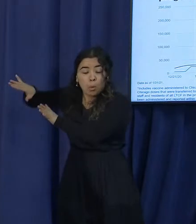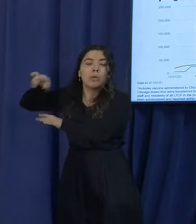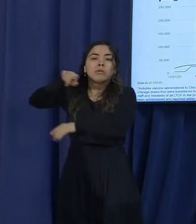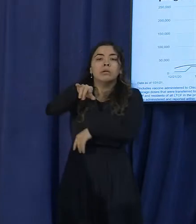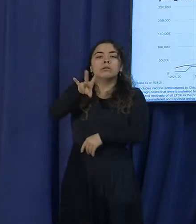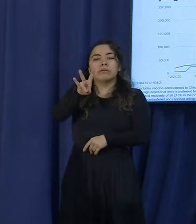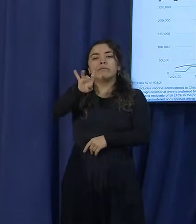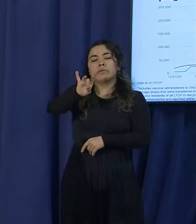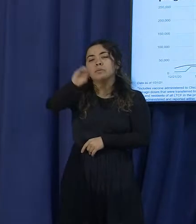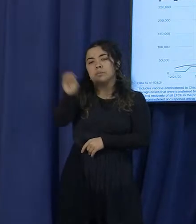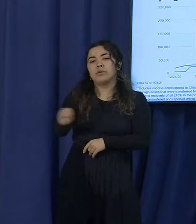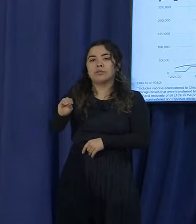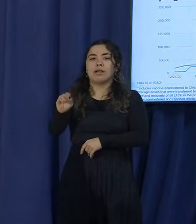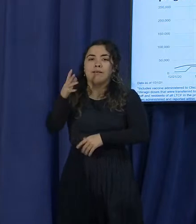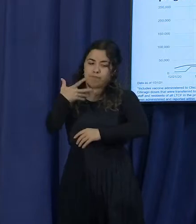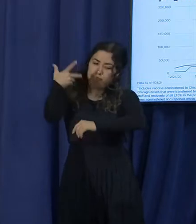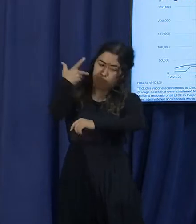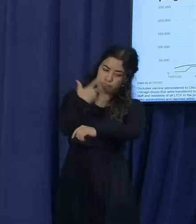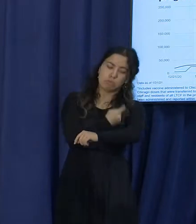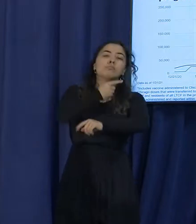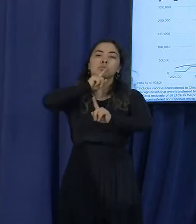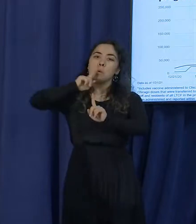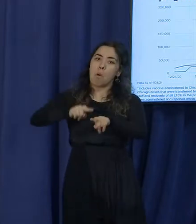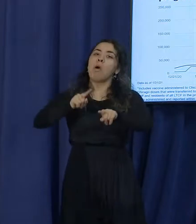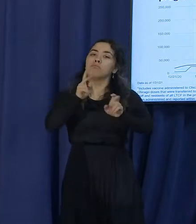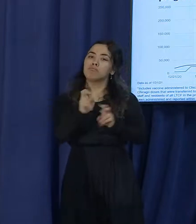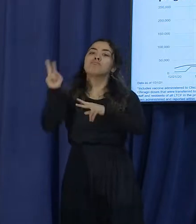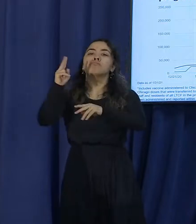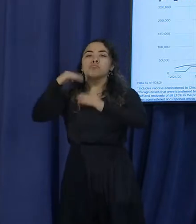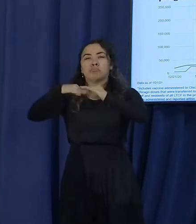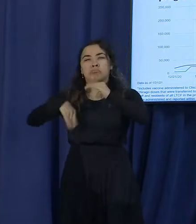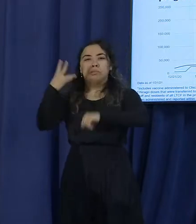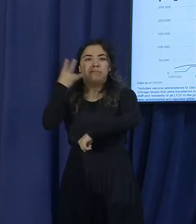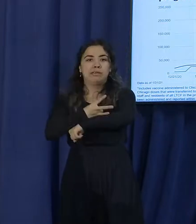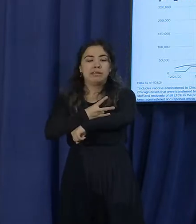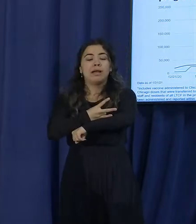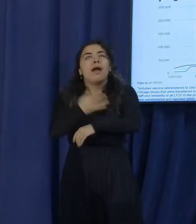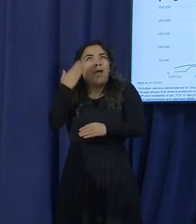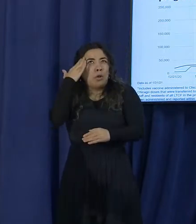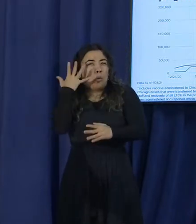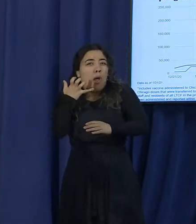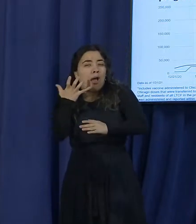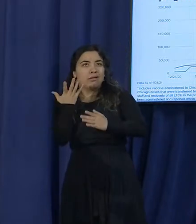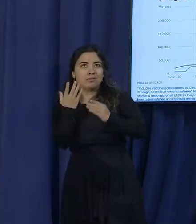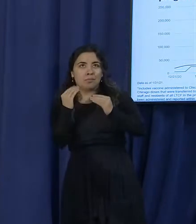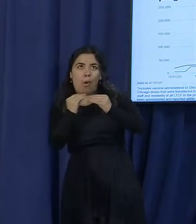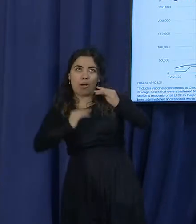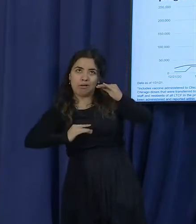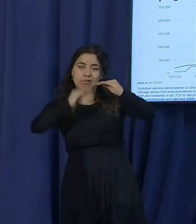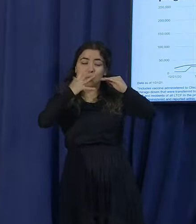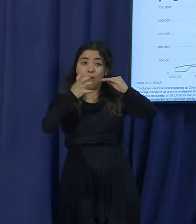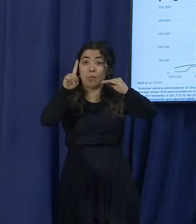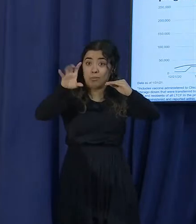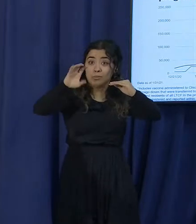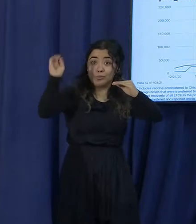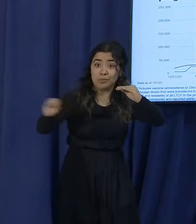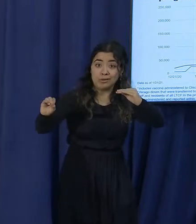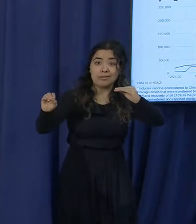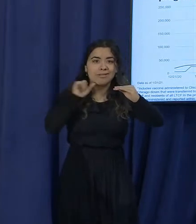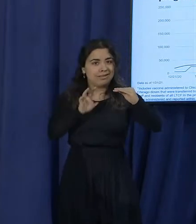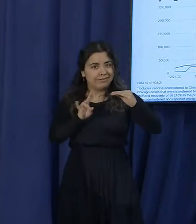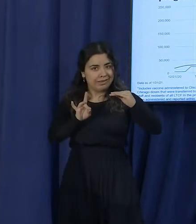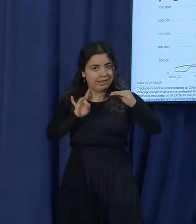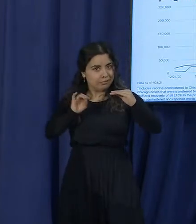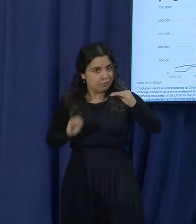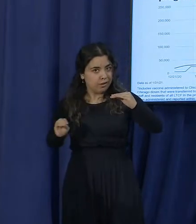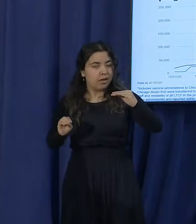our doses are going into arms and being reported within 7 days. It's not quite where we want to be. Ideally, we'd be at 100% here, and our initial goal